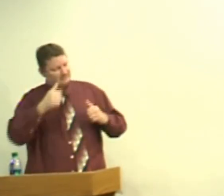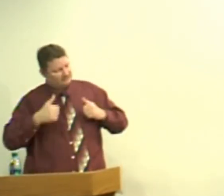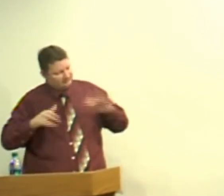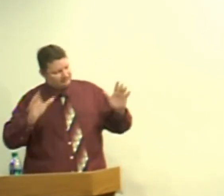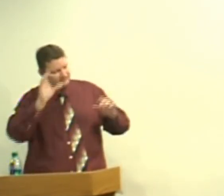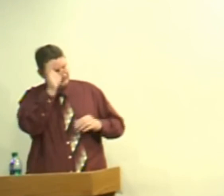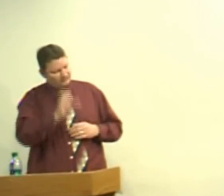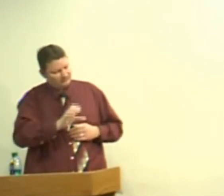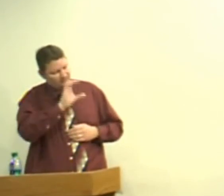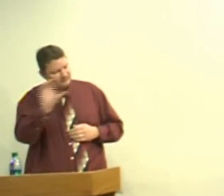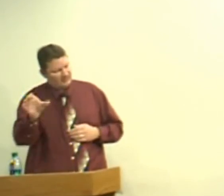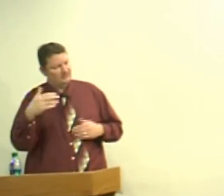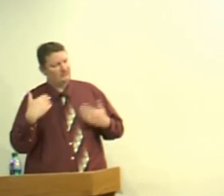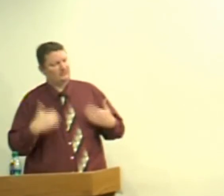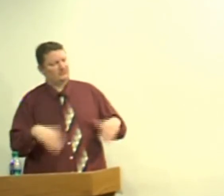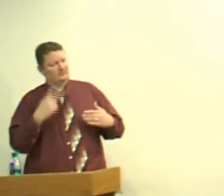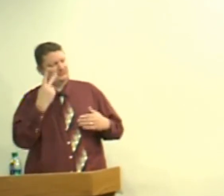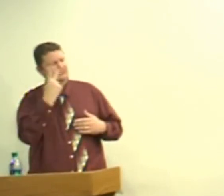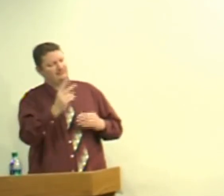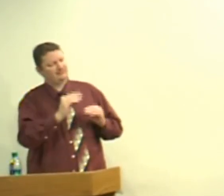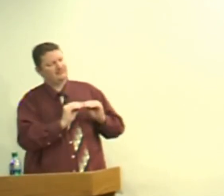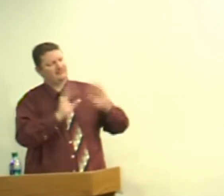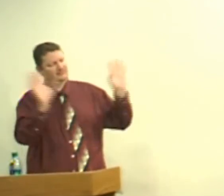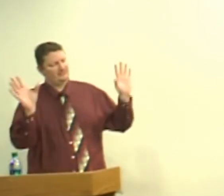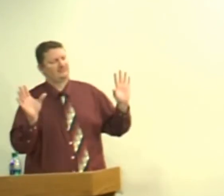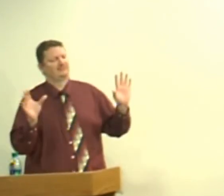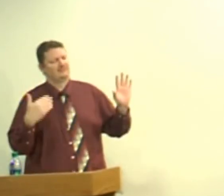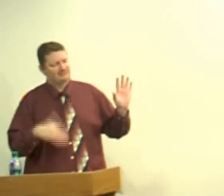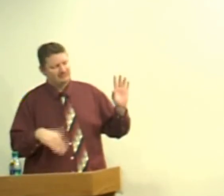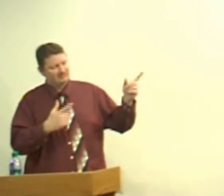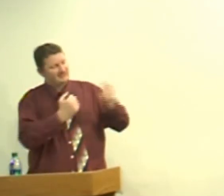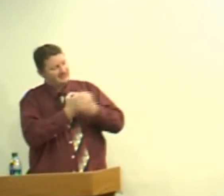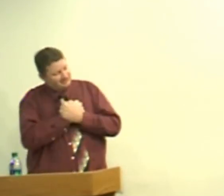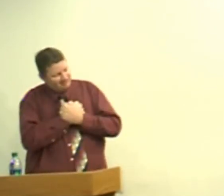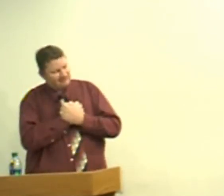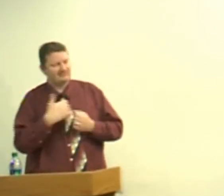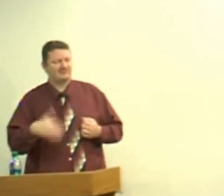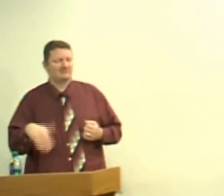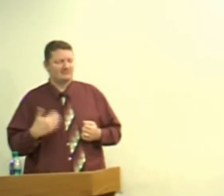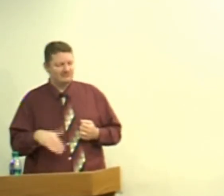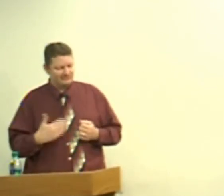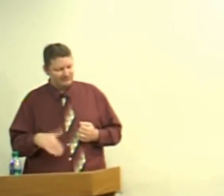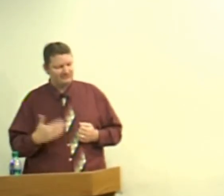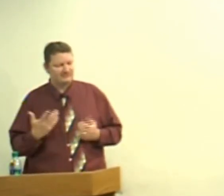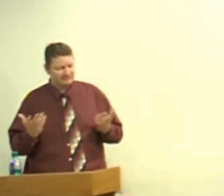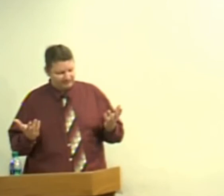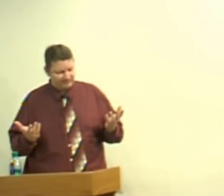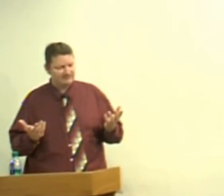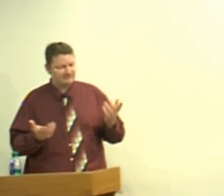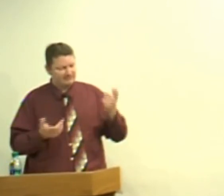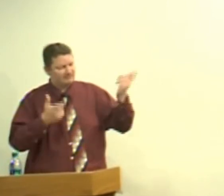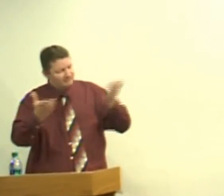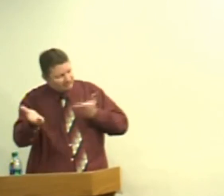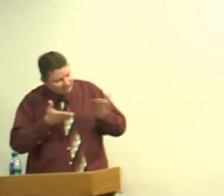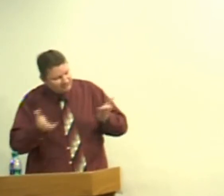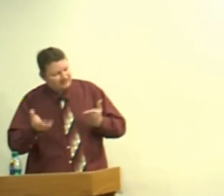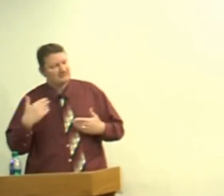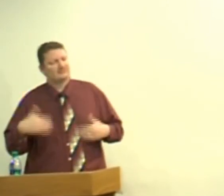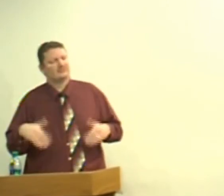showing us what to do, that we may understand, his sacrifice on the cross, and this may be clear, that his love for us, was